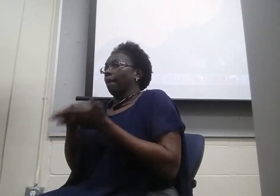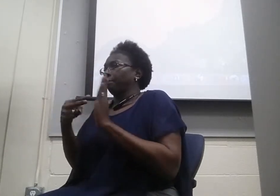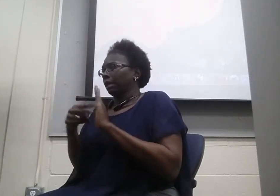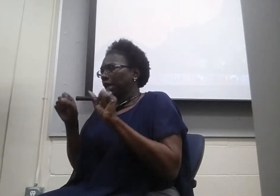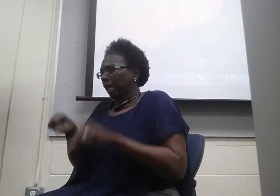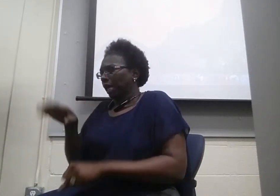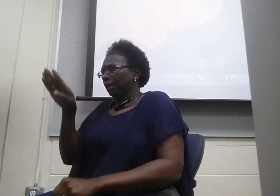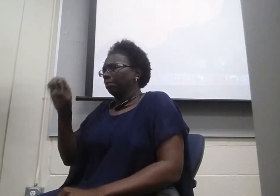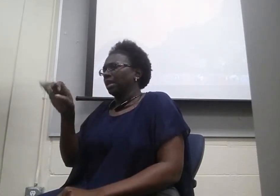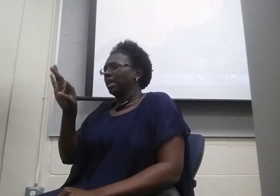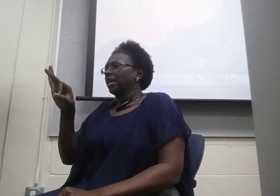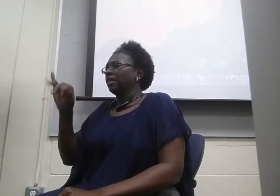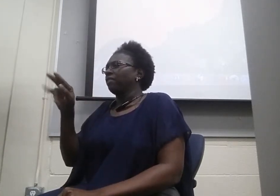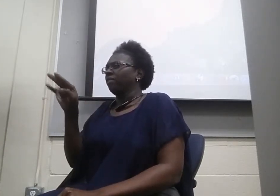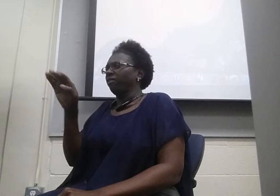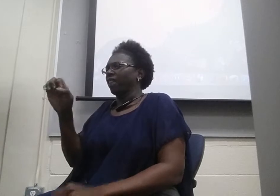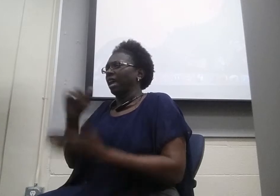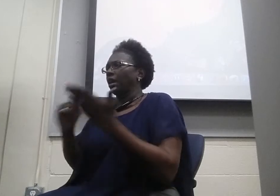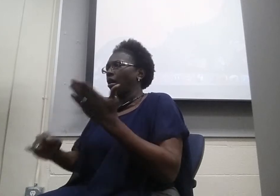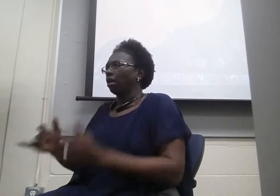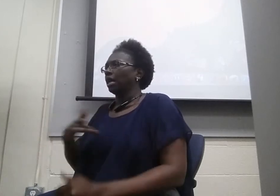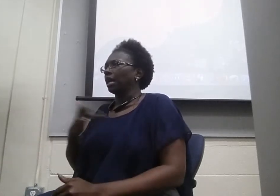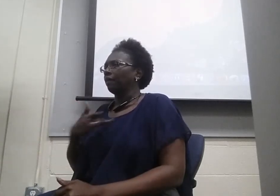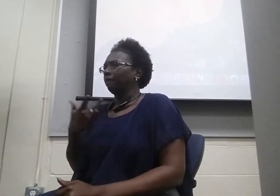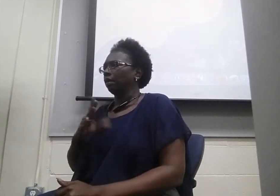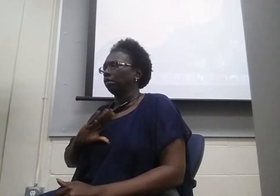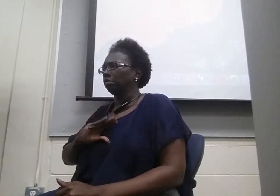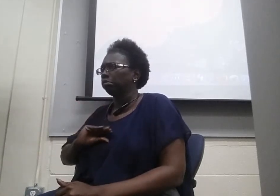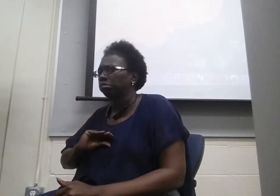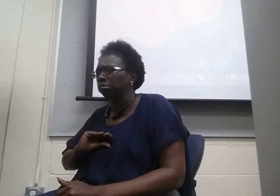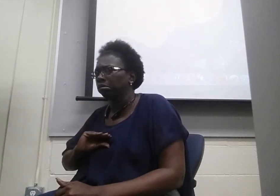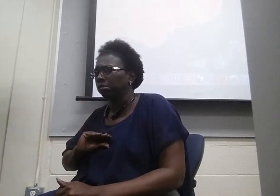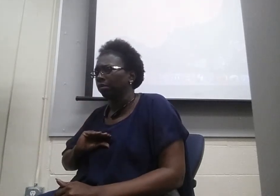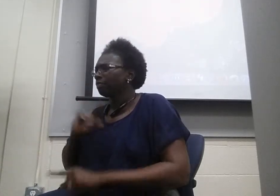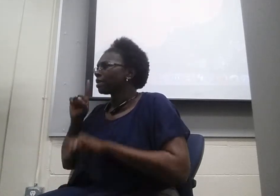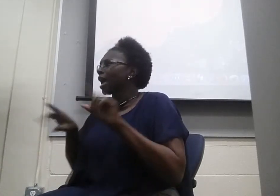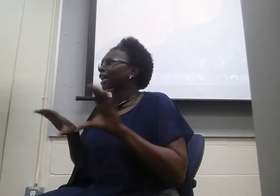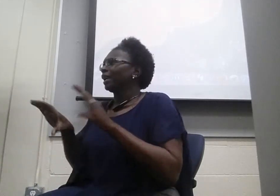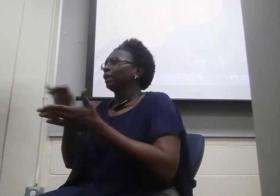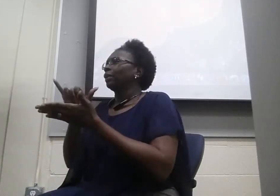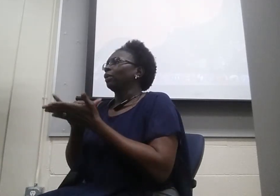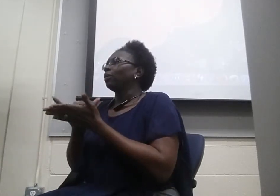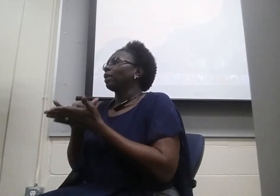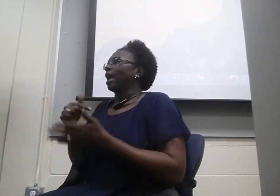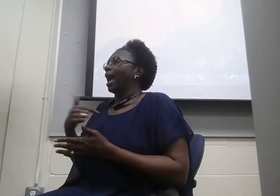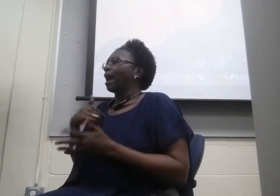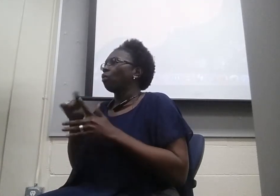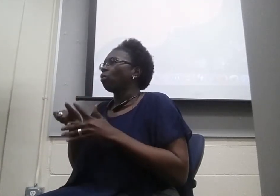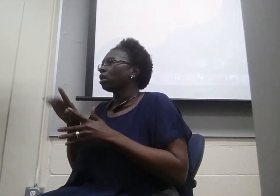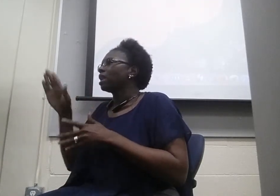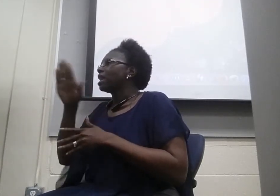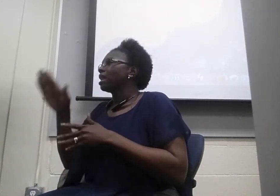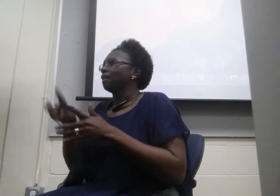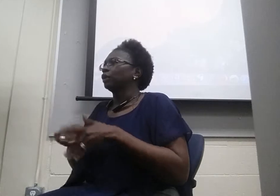was intimidating. It's like I can't do that. I would never start. So instead, there's this mess